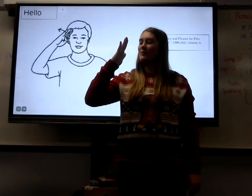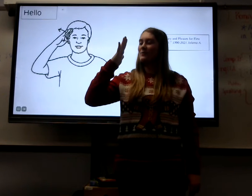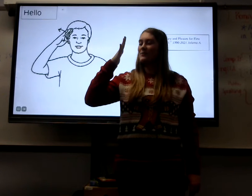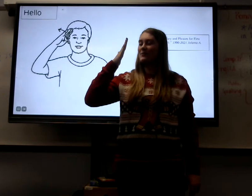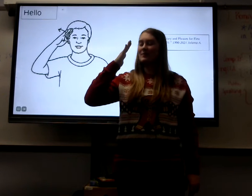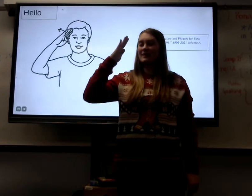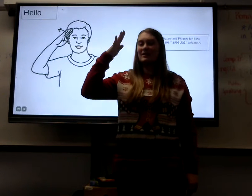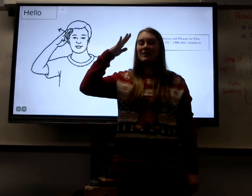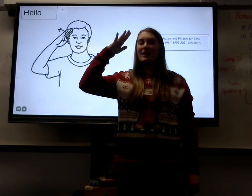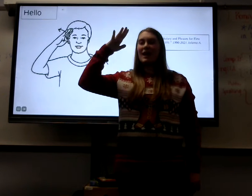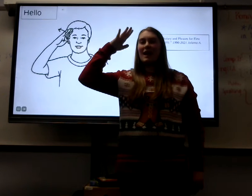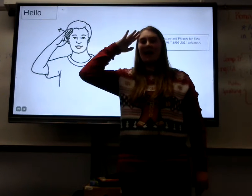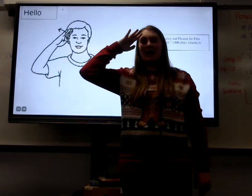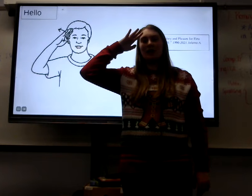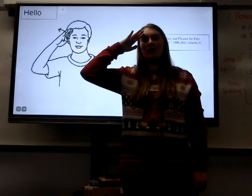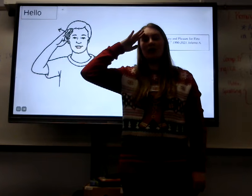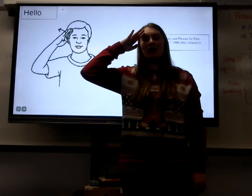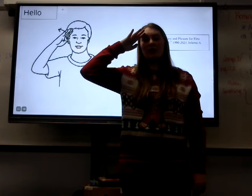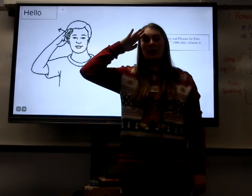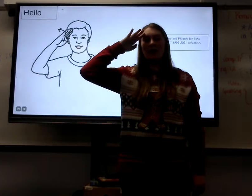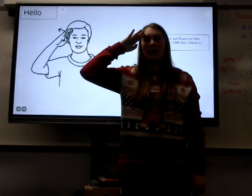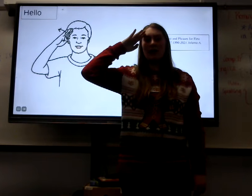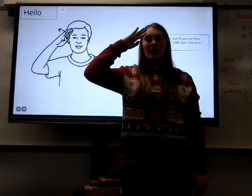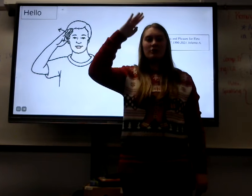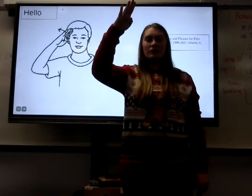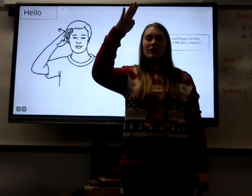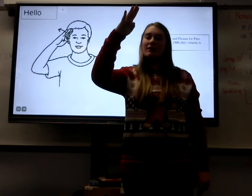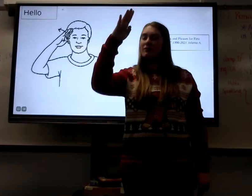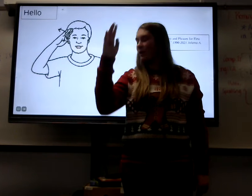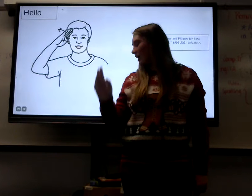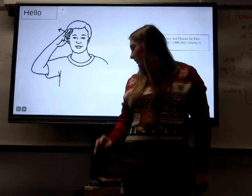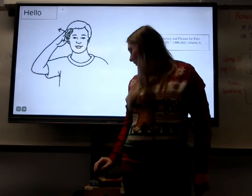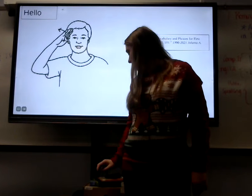position, and you put on your forehead and go straight for Hello.